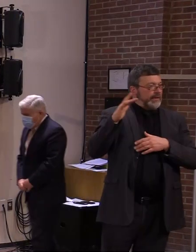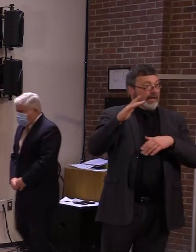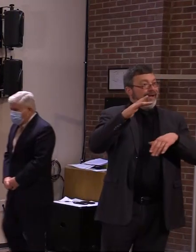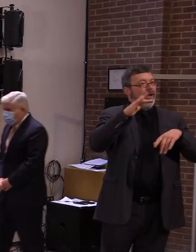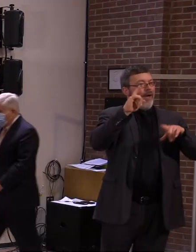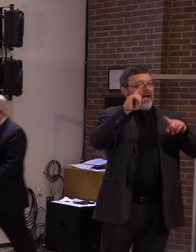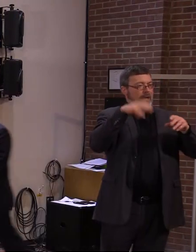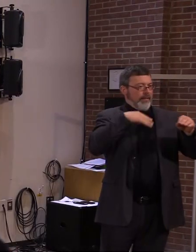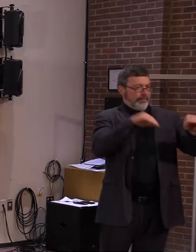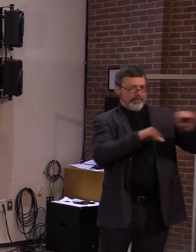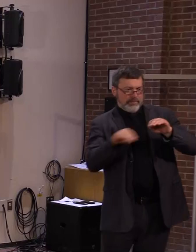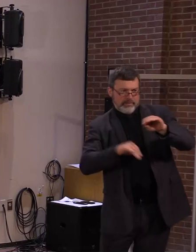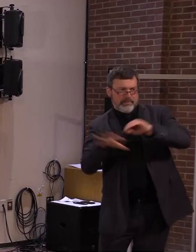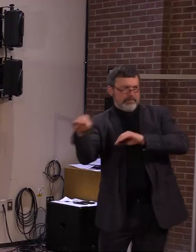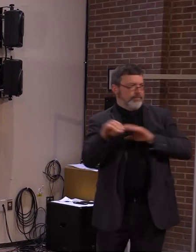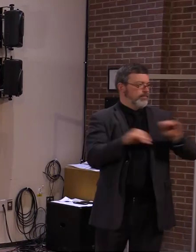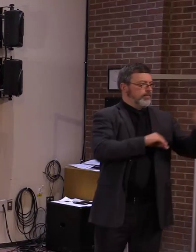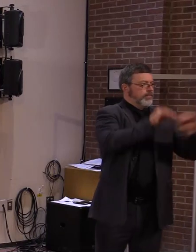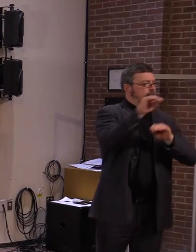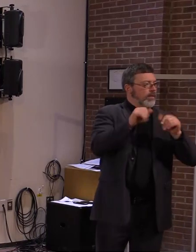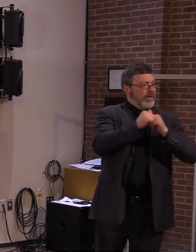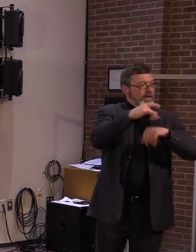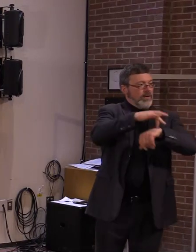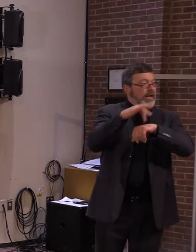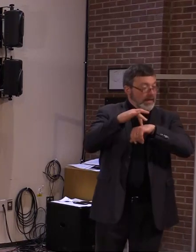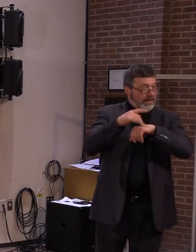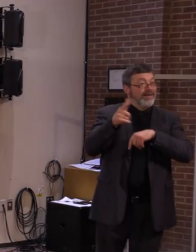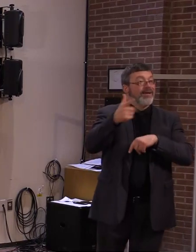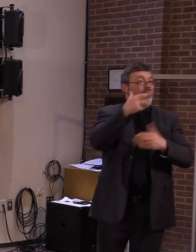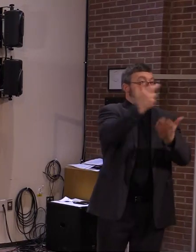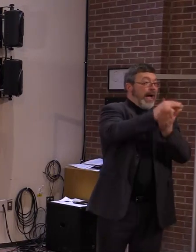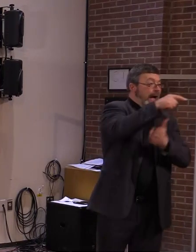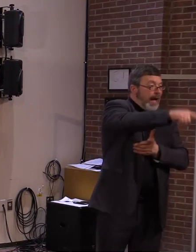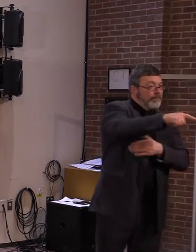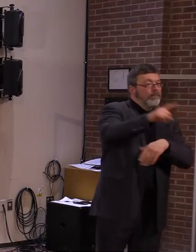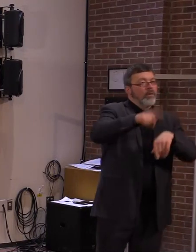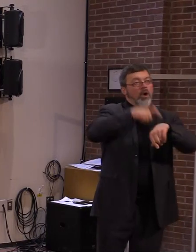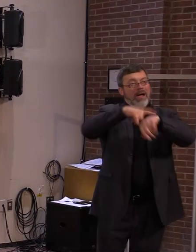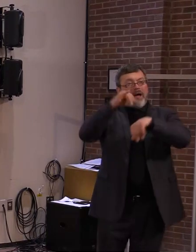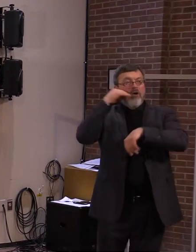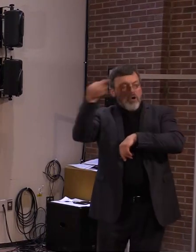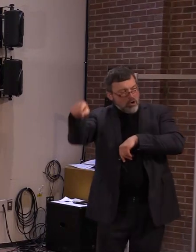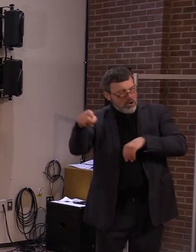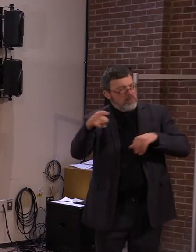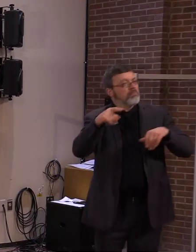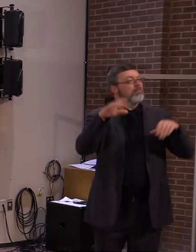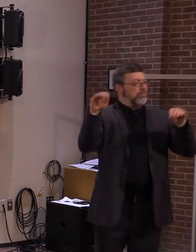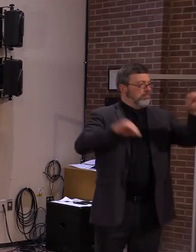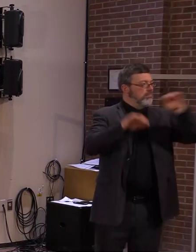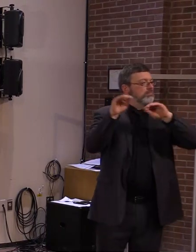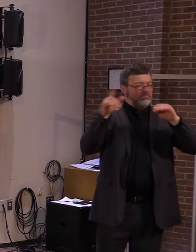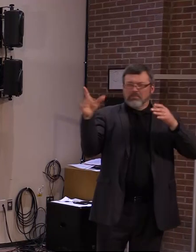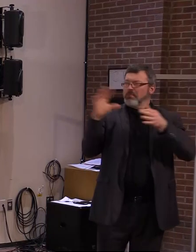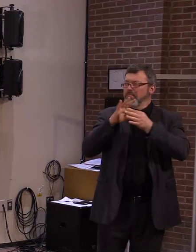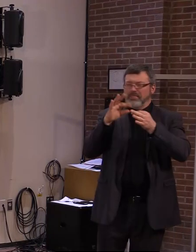to rehab facilities to free up ICU beds and others. I know you talked about